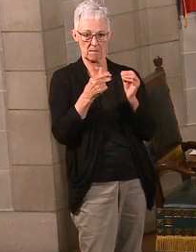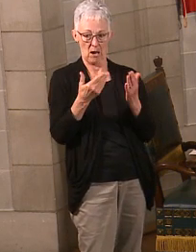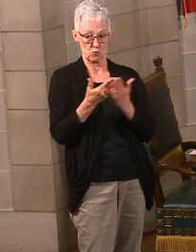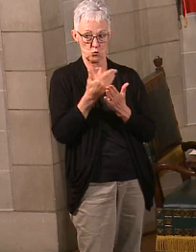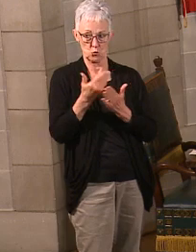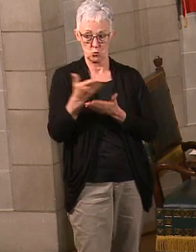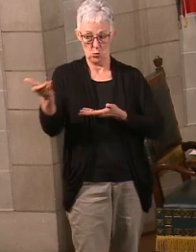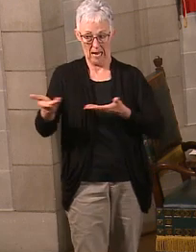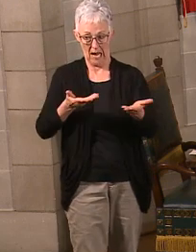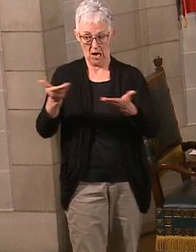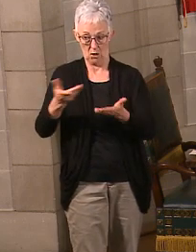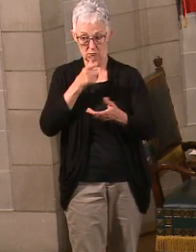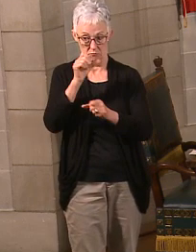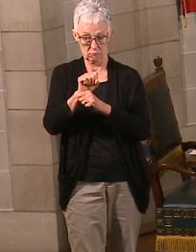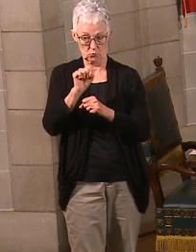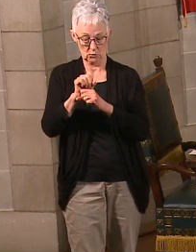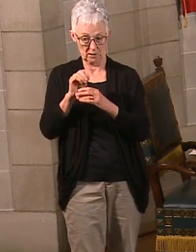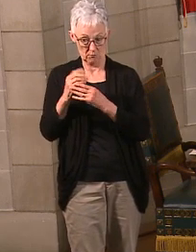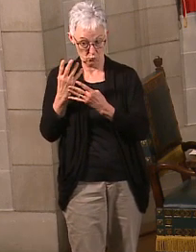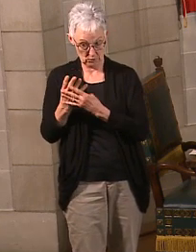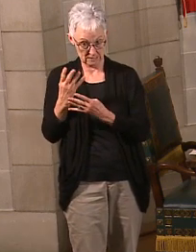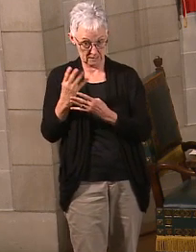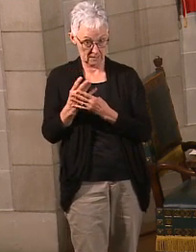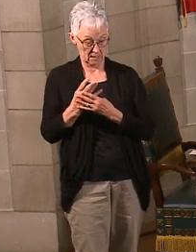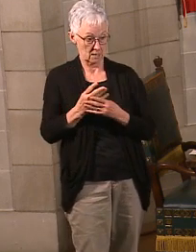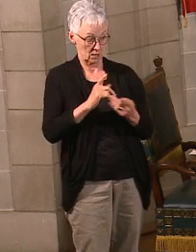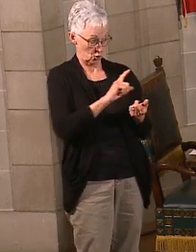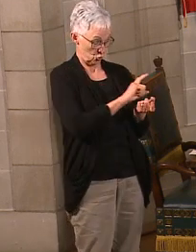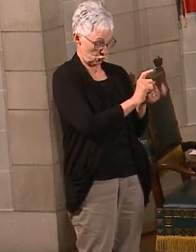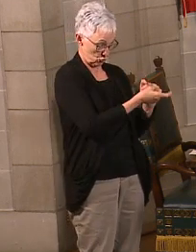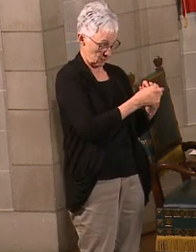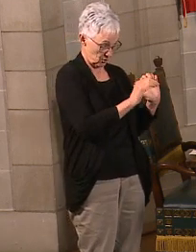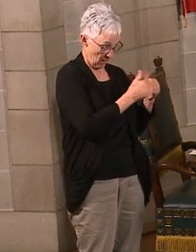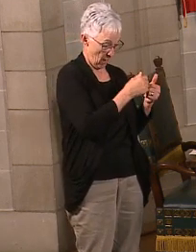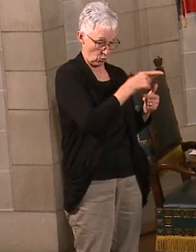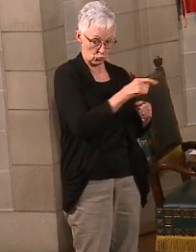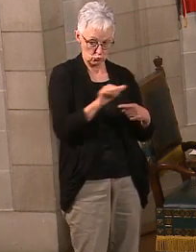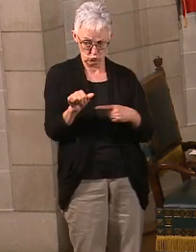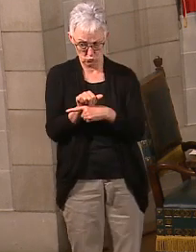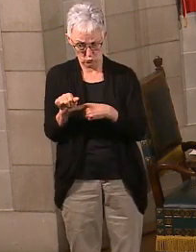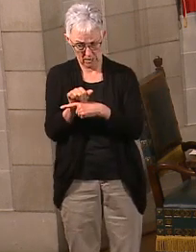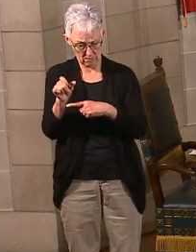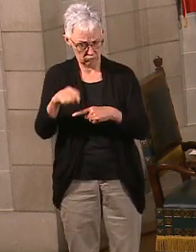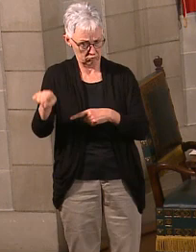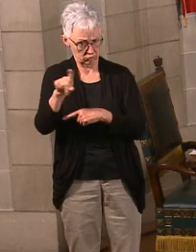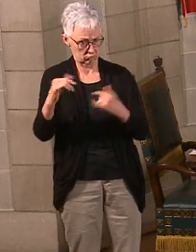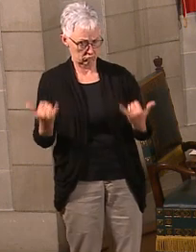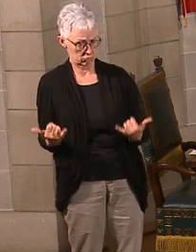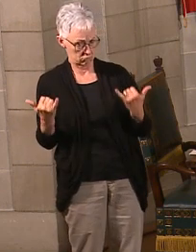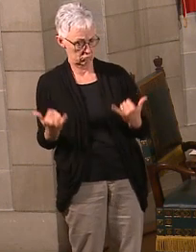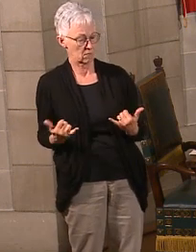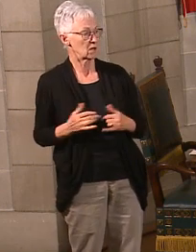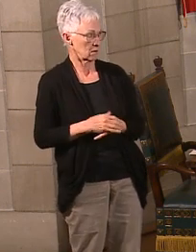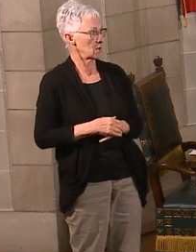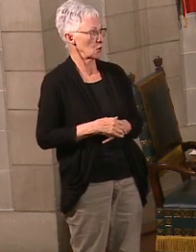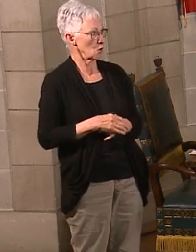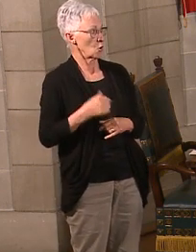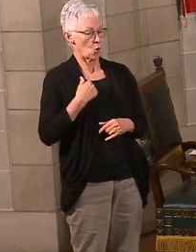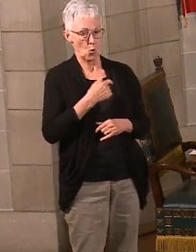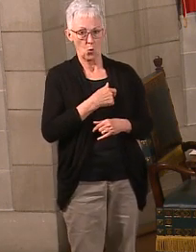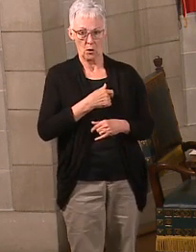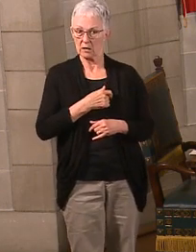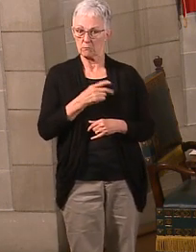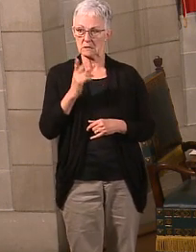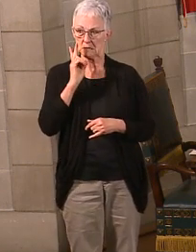Yes, absolutely, because there again, it's important that we continue to hire. We're really starting to feel some good progress. We're